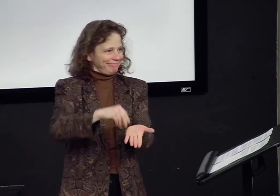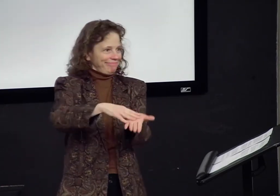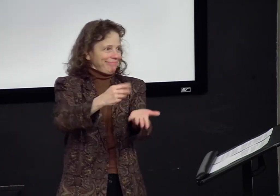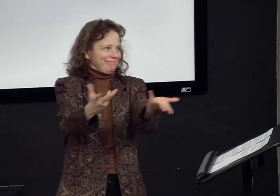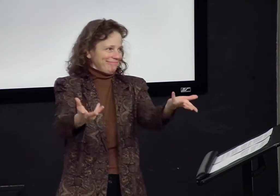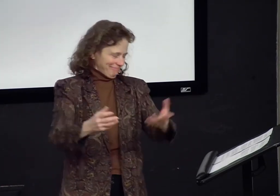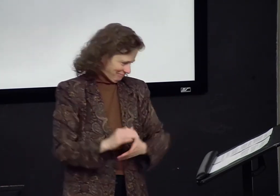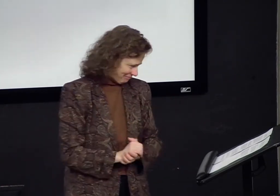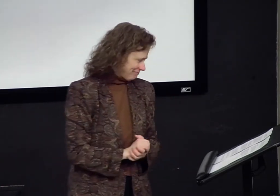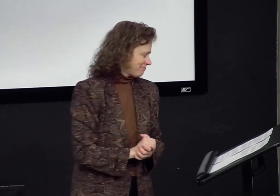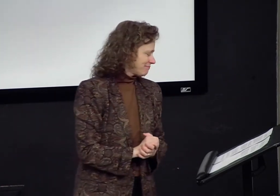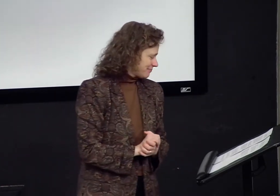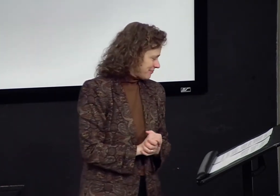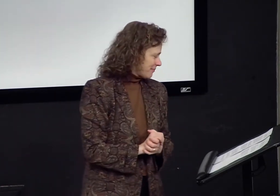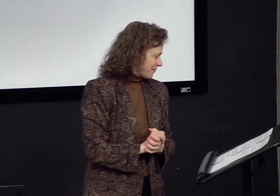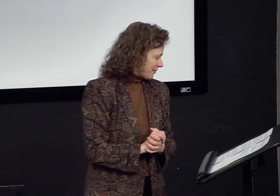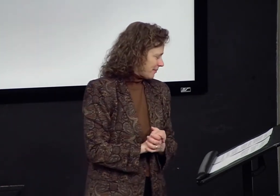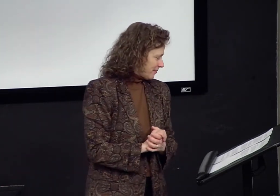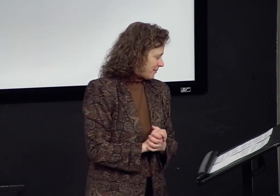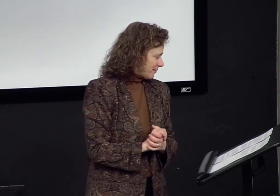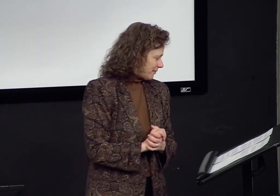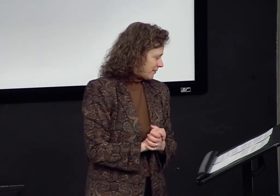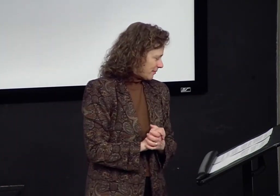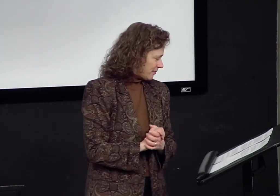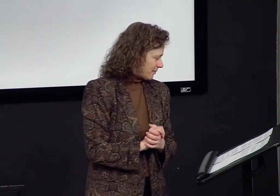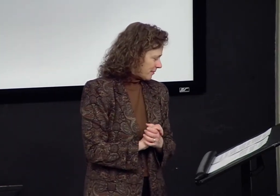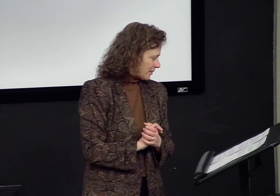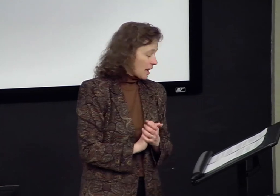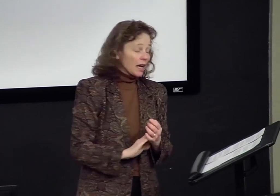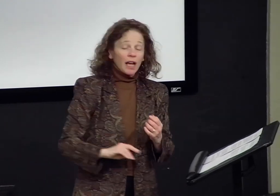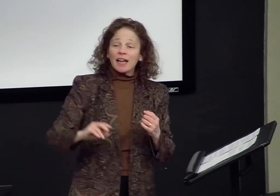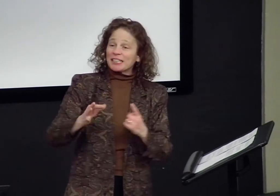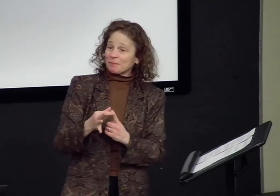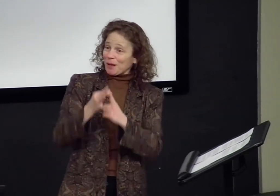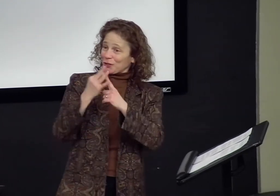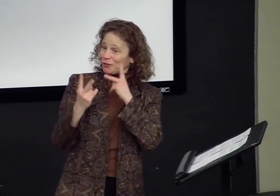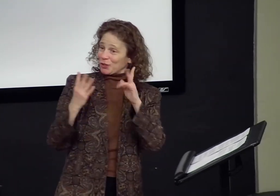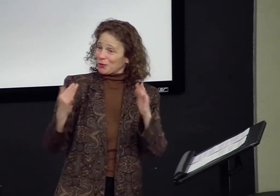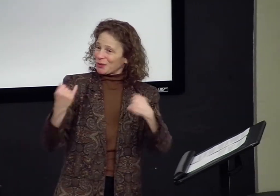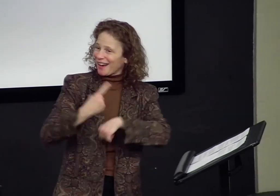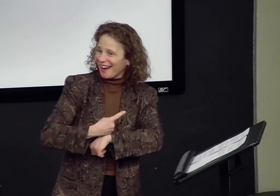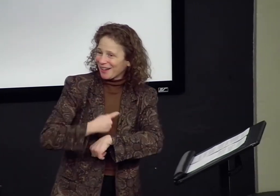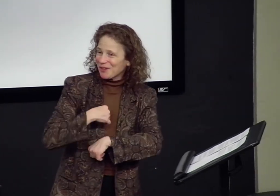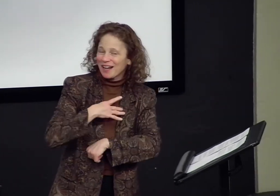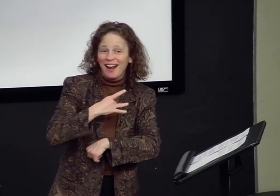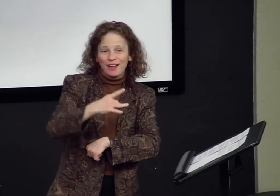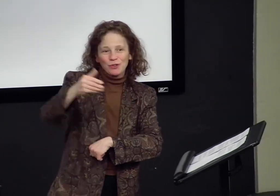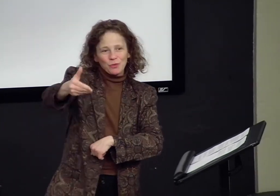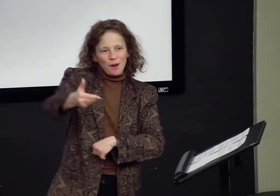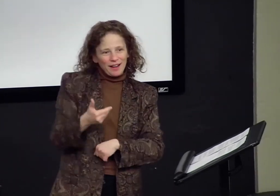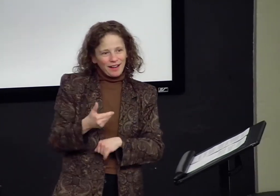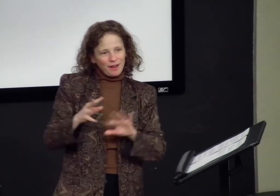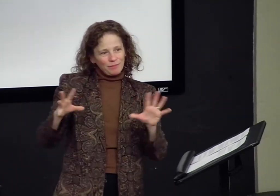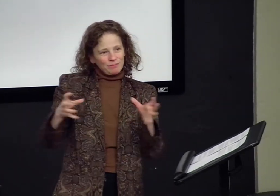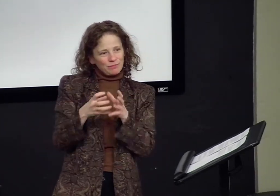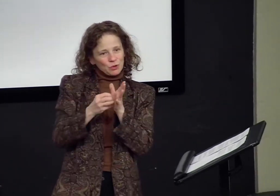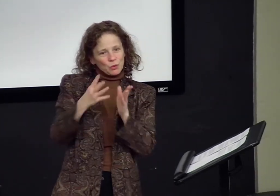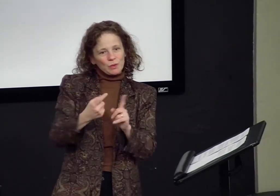well as educating those who are working within the field about this new research endeavor. So with that, we'd